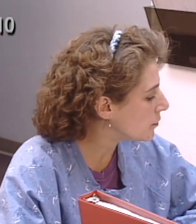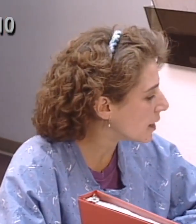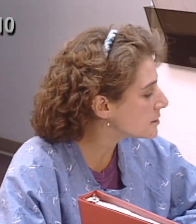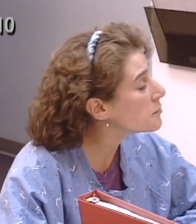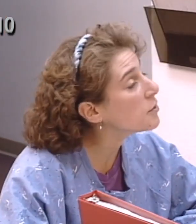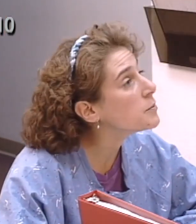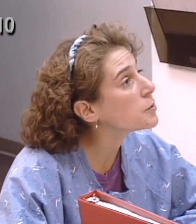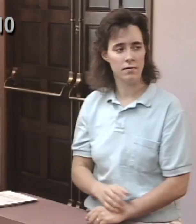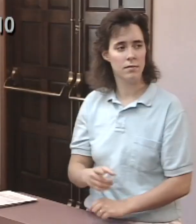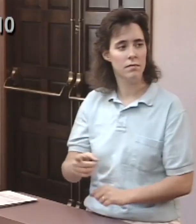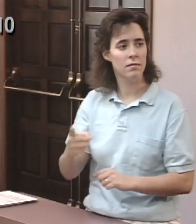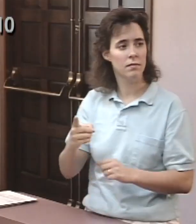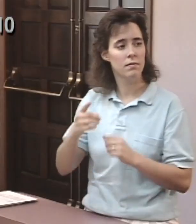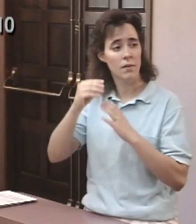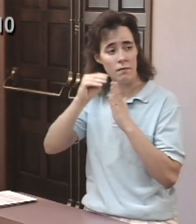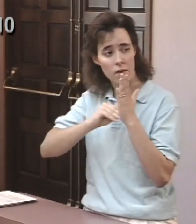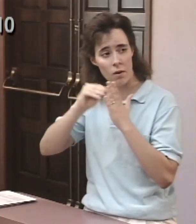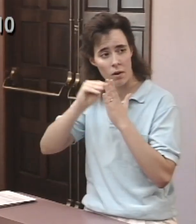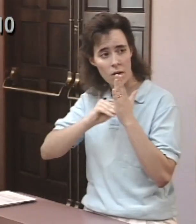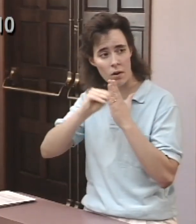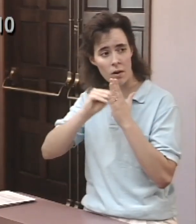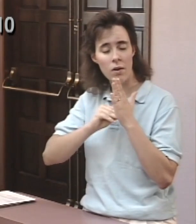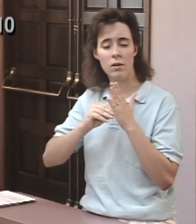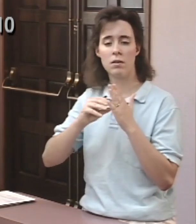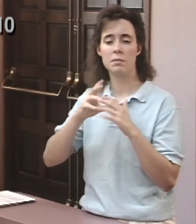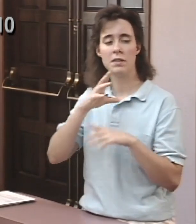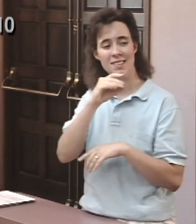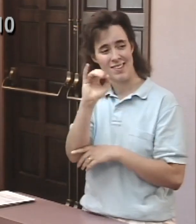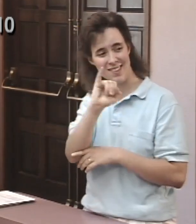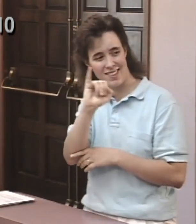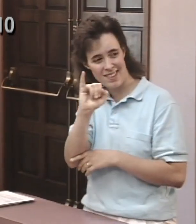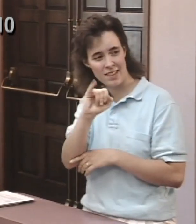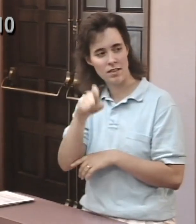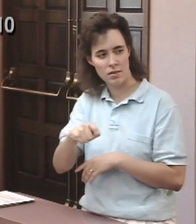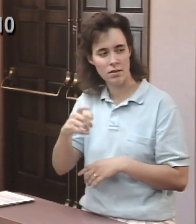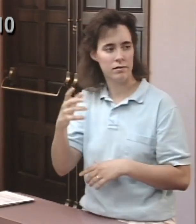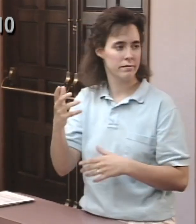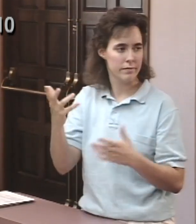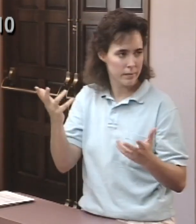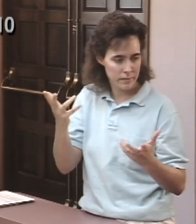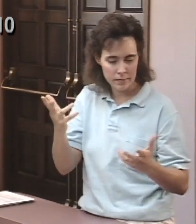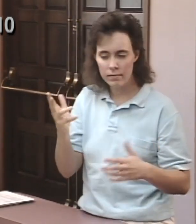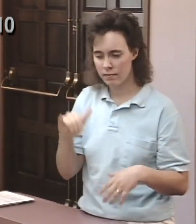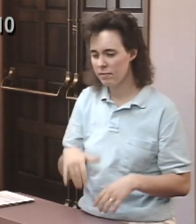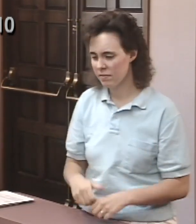got some forms we're going to need you to fill out, and we'll need to know about your insurance coverage.